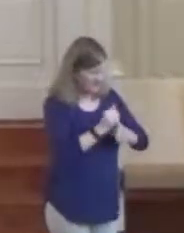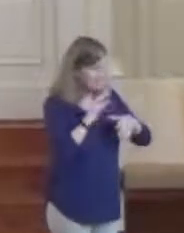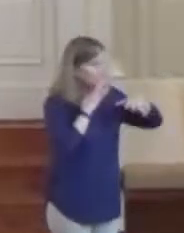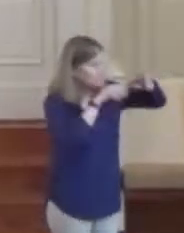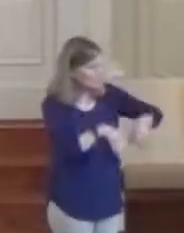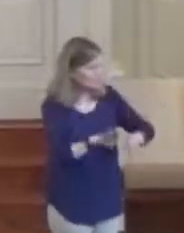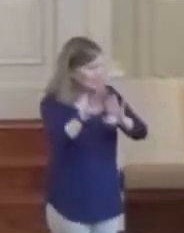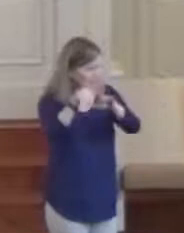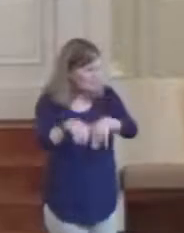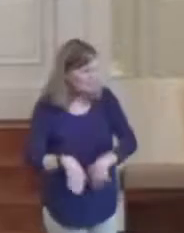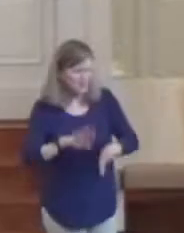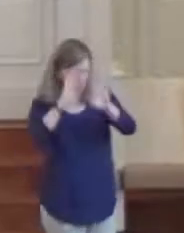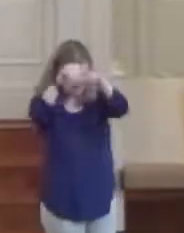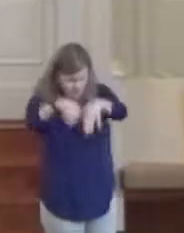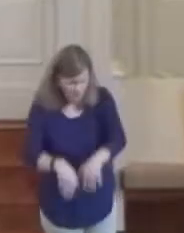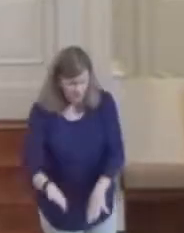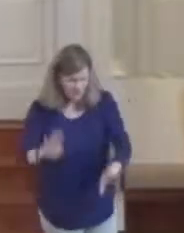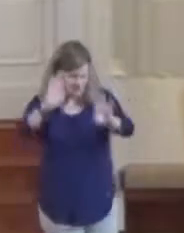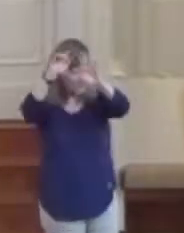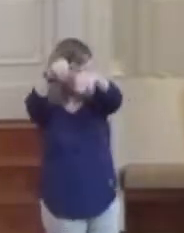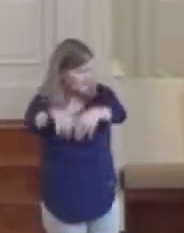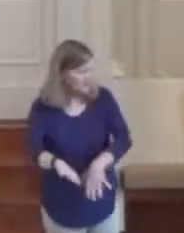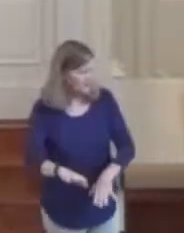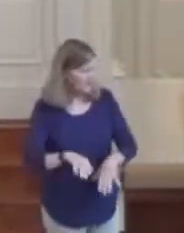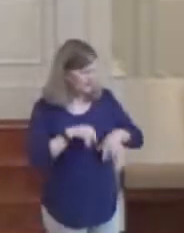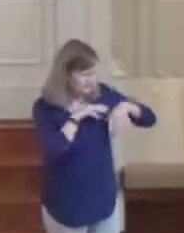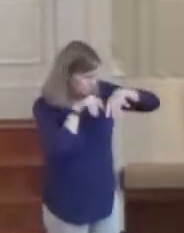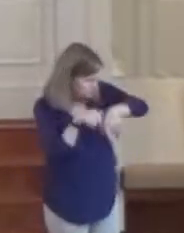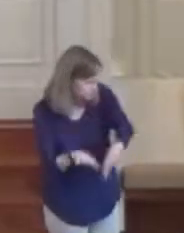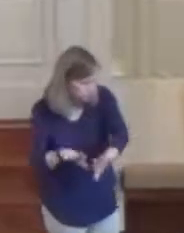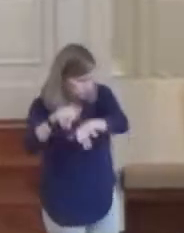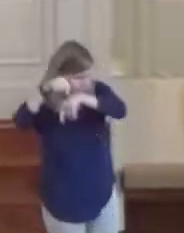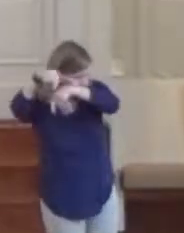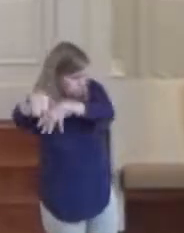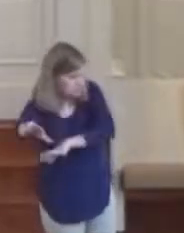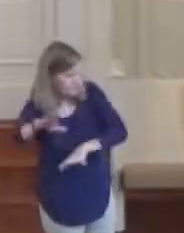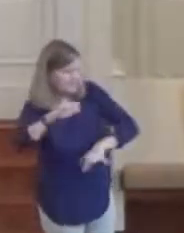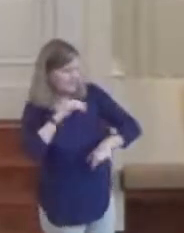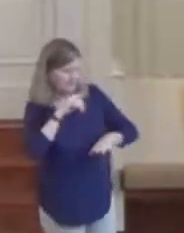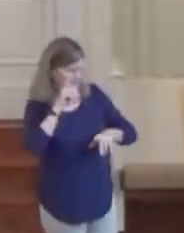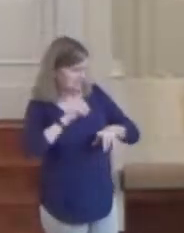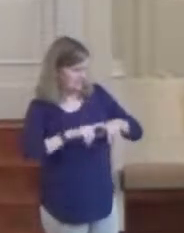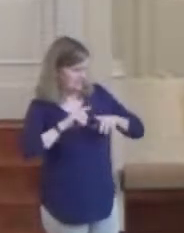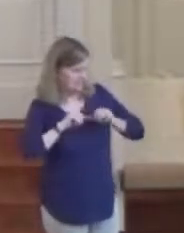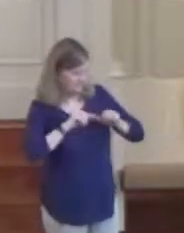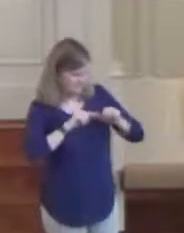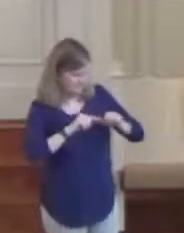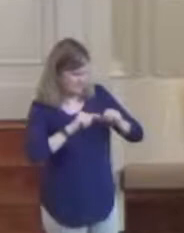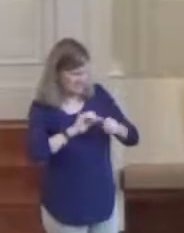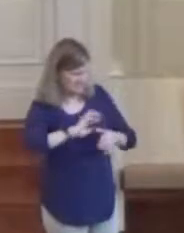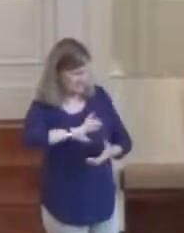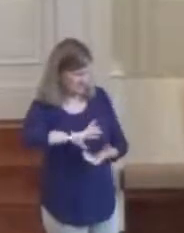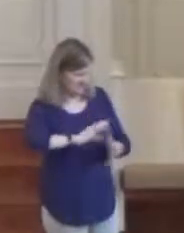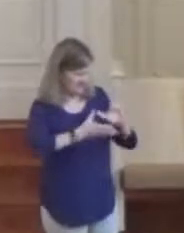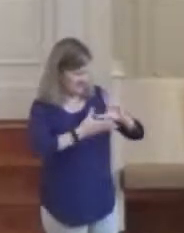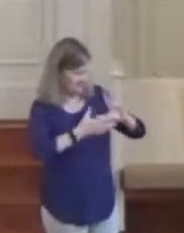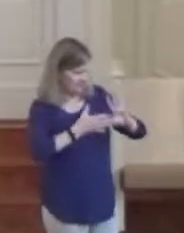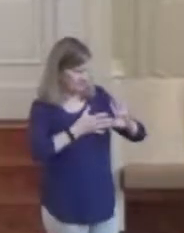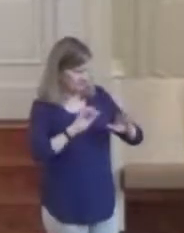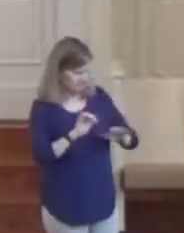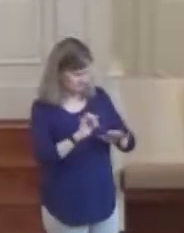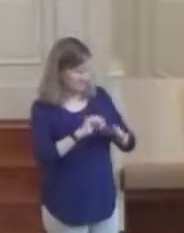in the midst of the ocean, and the waves are lapping over one another. This is the unbounded chaos that exists in the beginning of